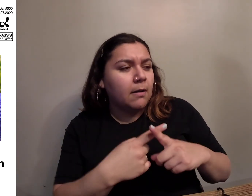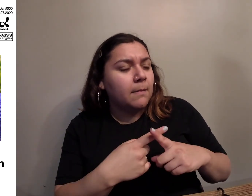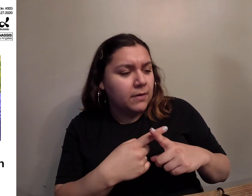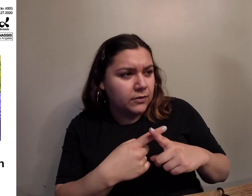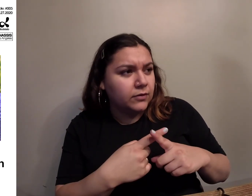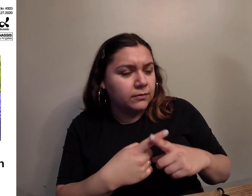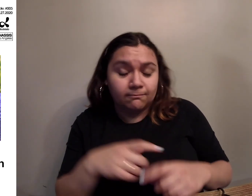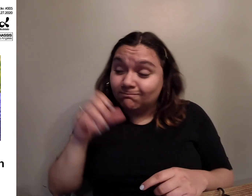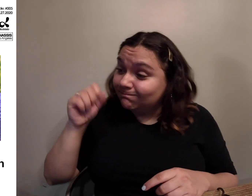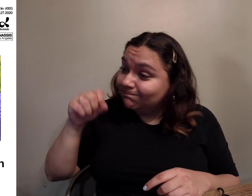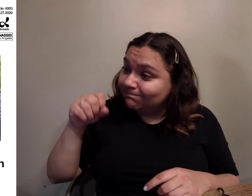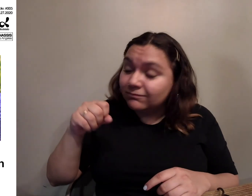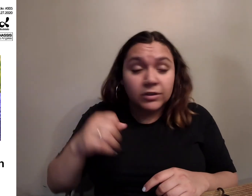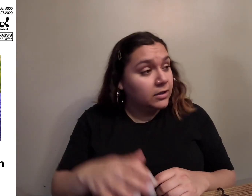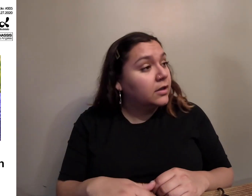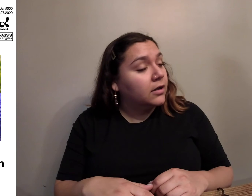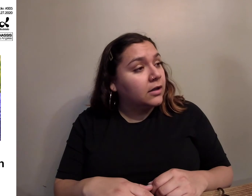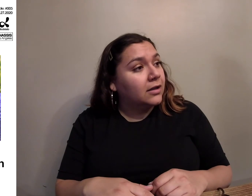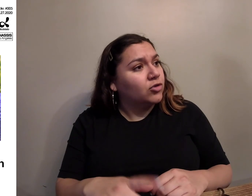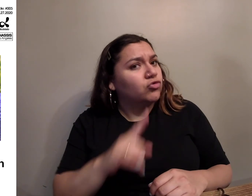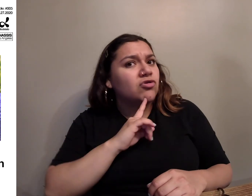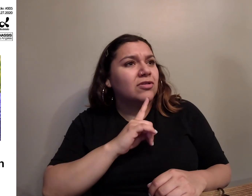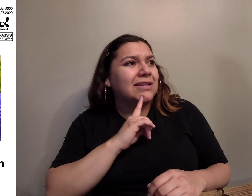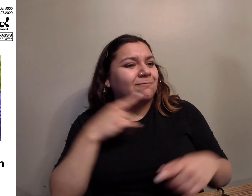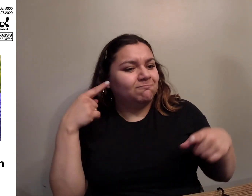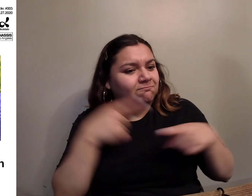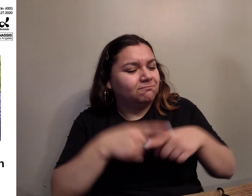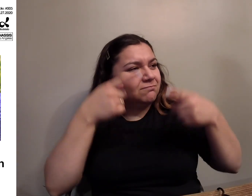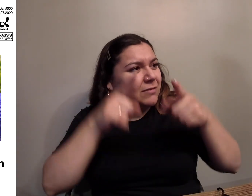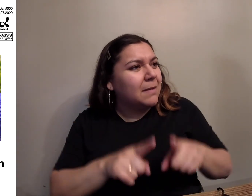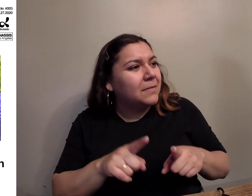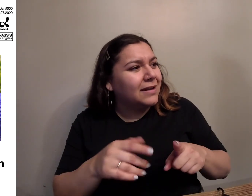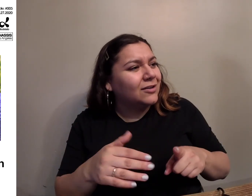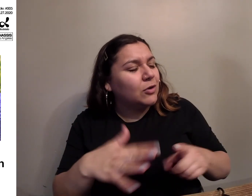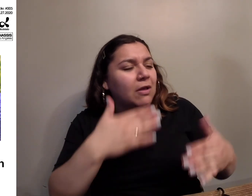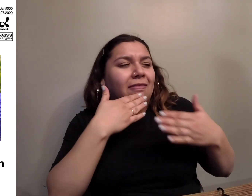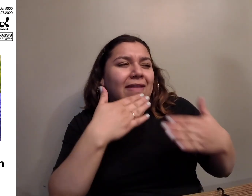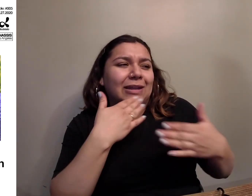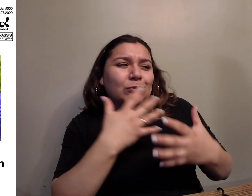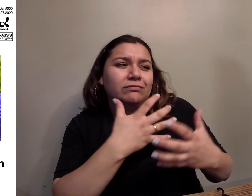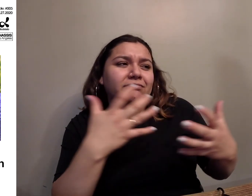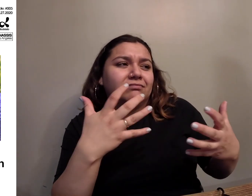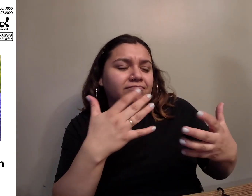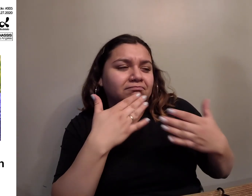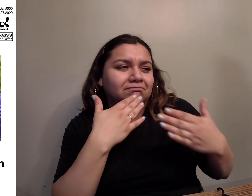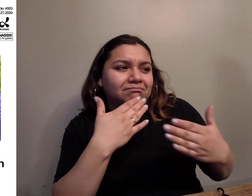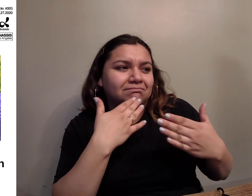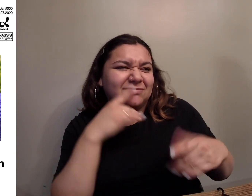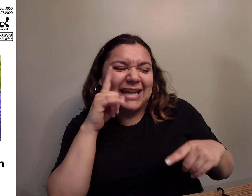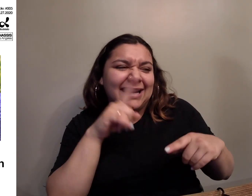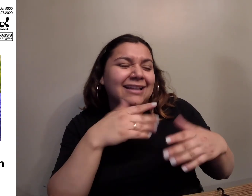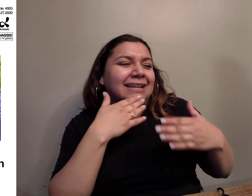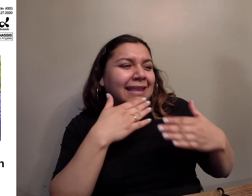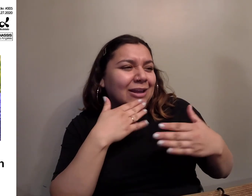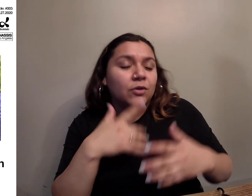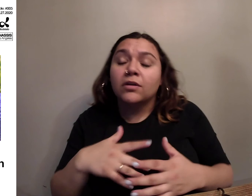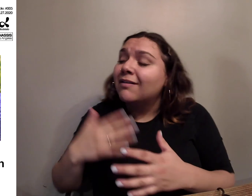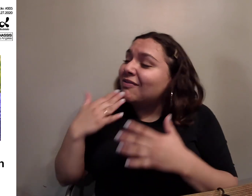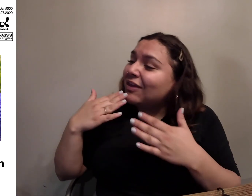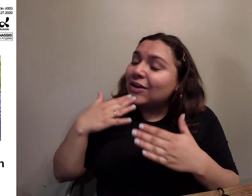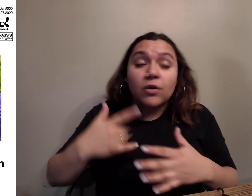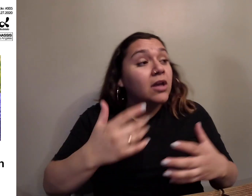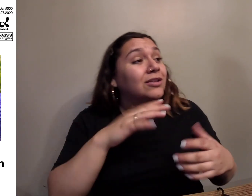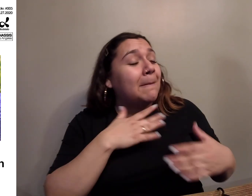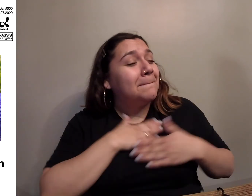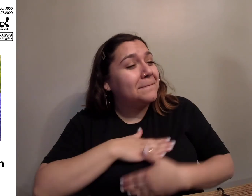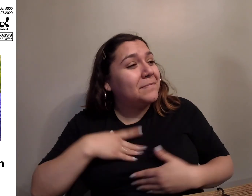in now, the predicament we find ourselves. Saul, I can't thank you enough. It's such a such a